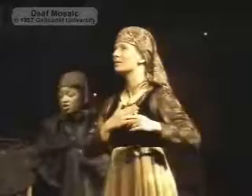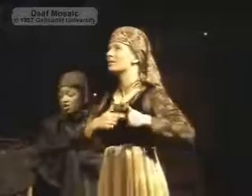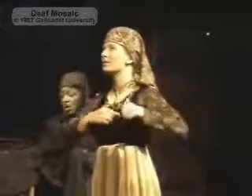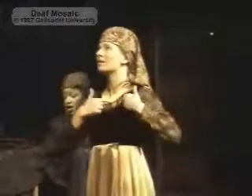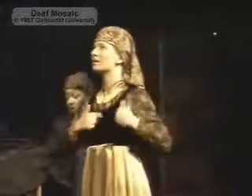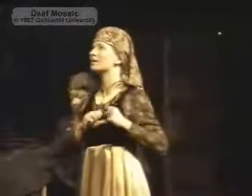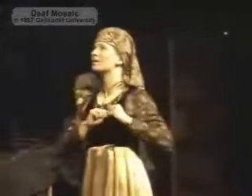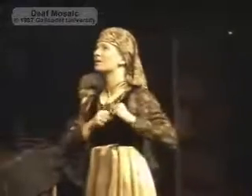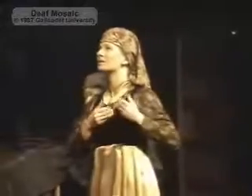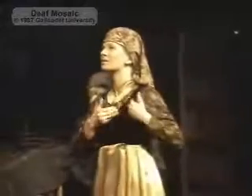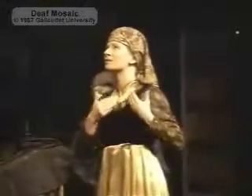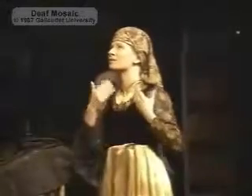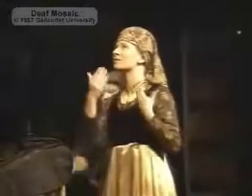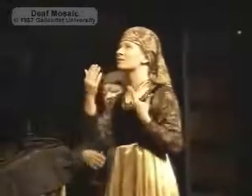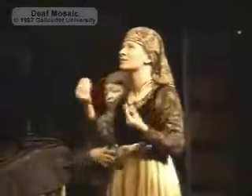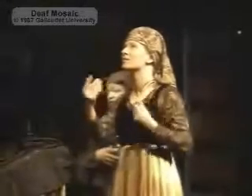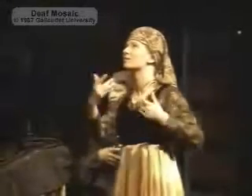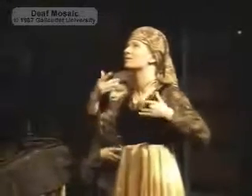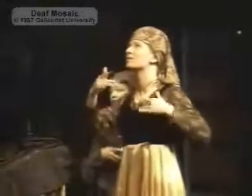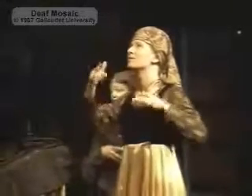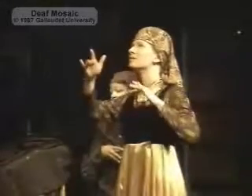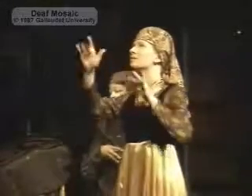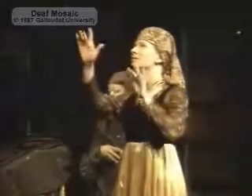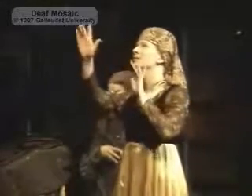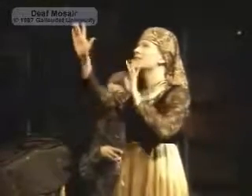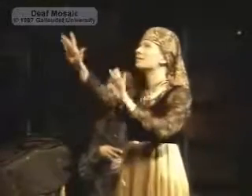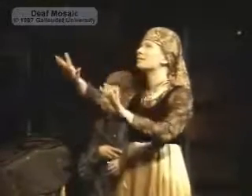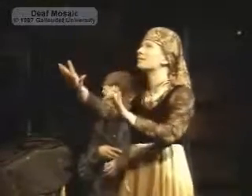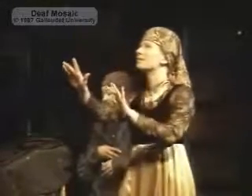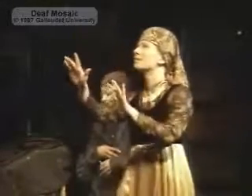but my heart aches with tenderness and pity.